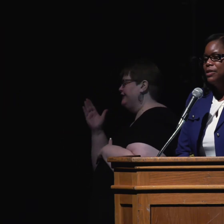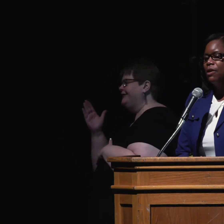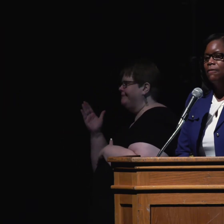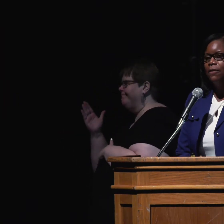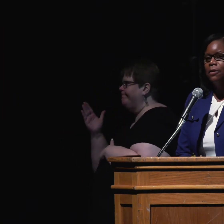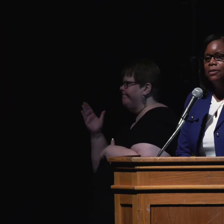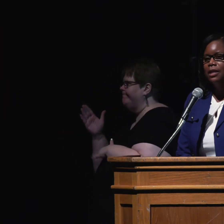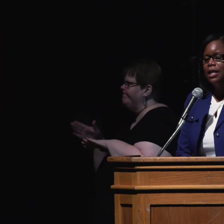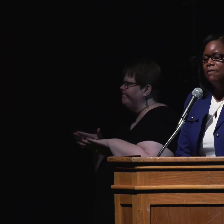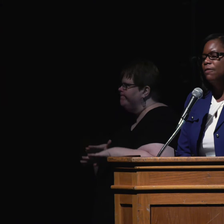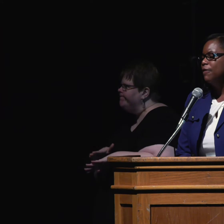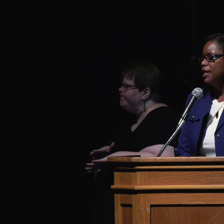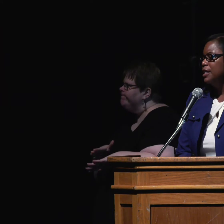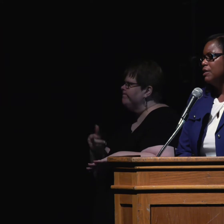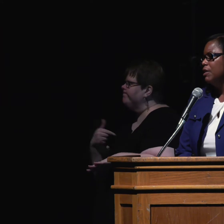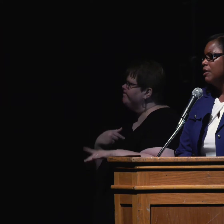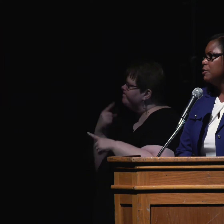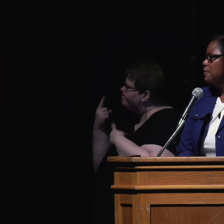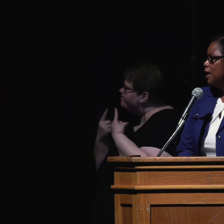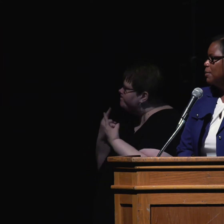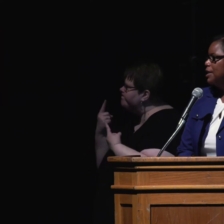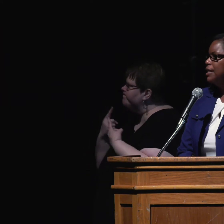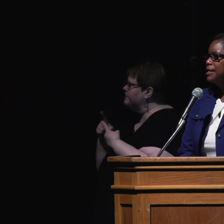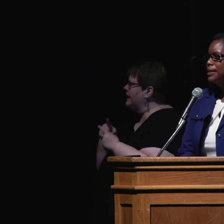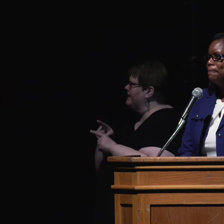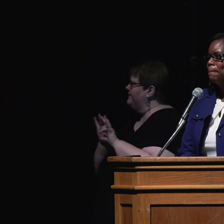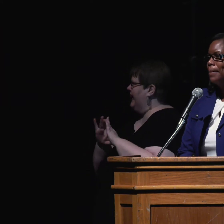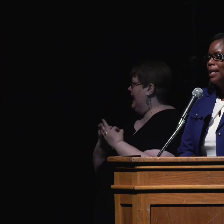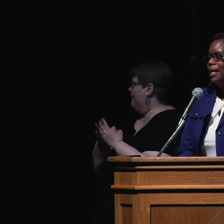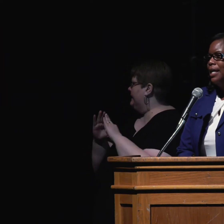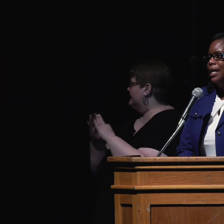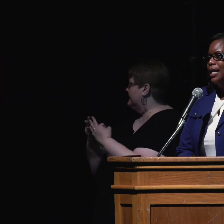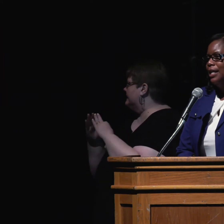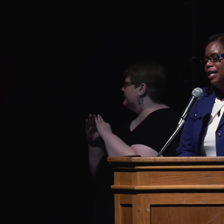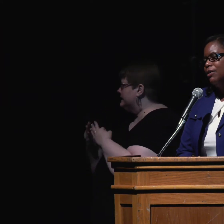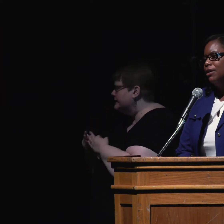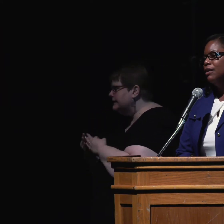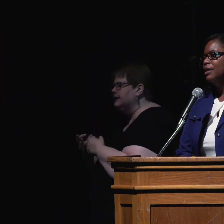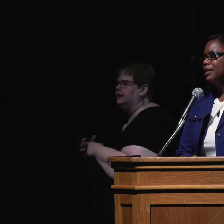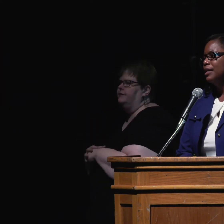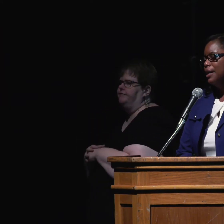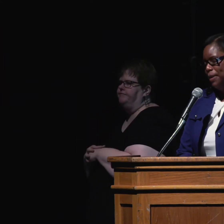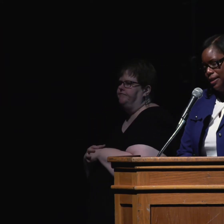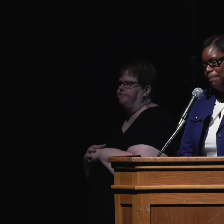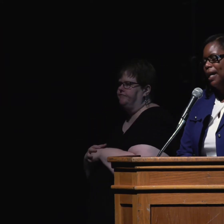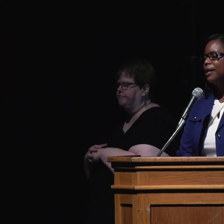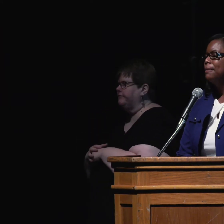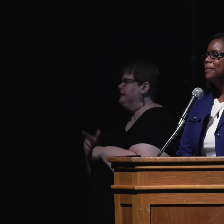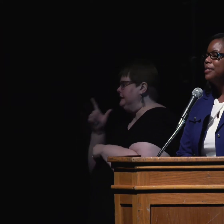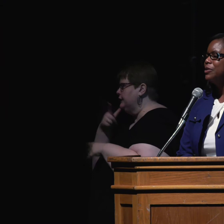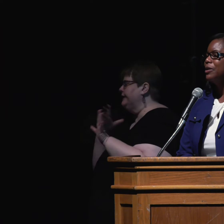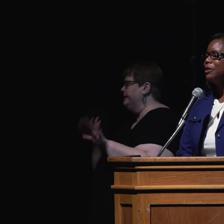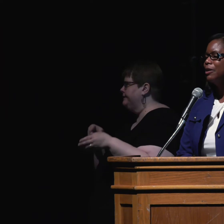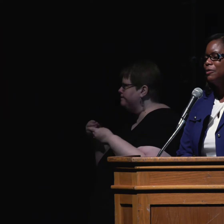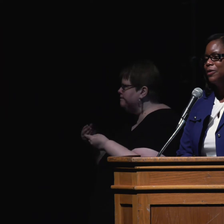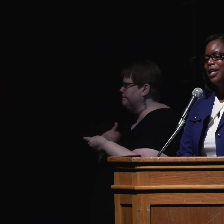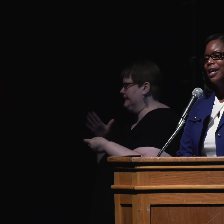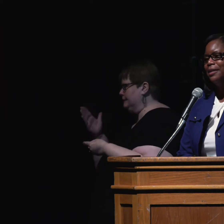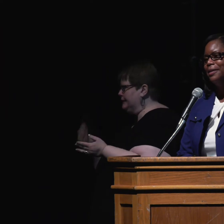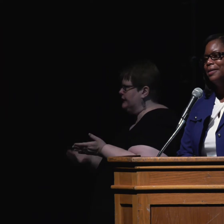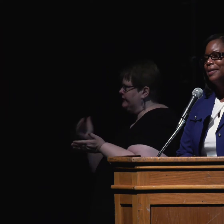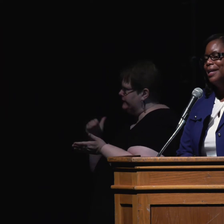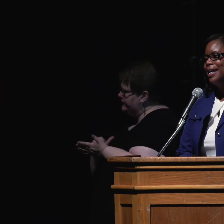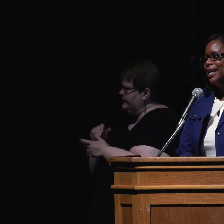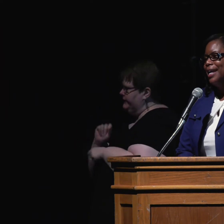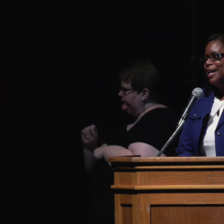and I was thoughtful and reflecting on those families. And later I picked it back up and started all over